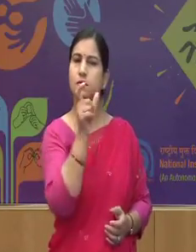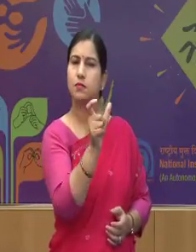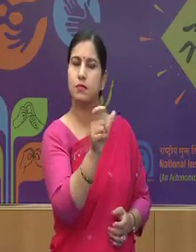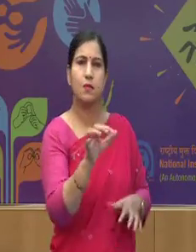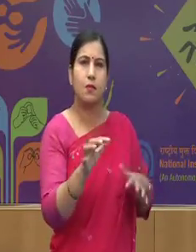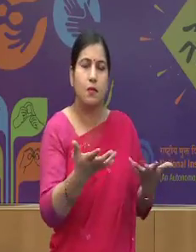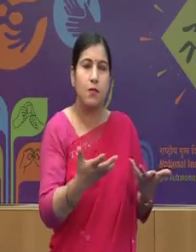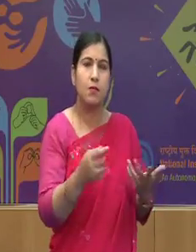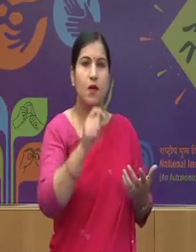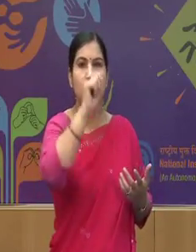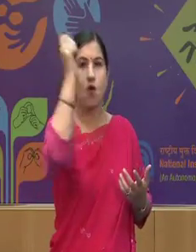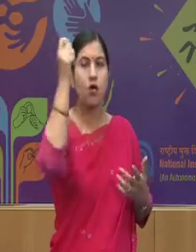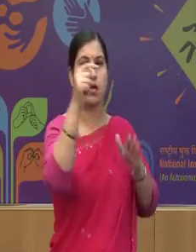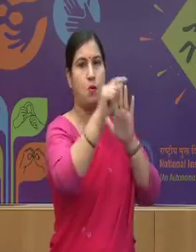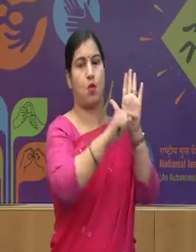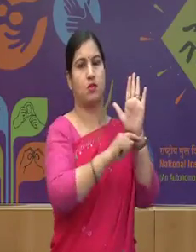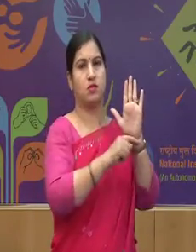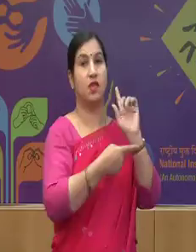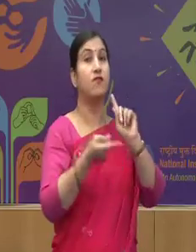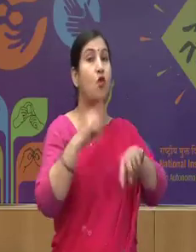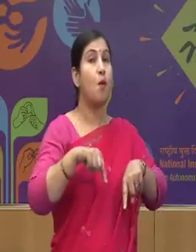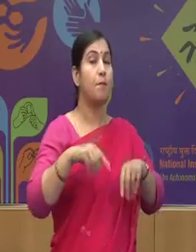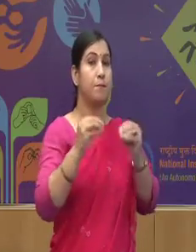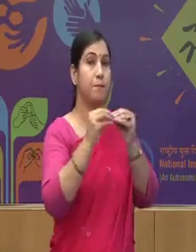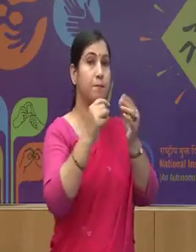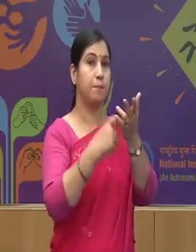Appeasement was the foreign policy of Britain and France